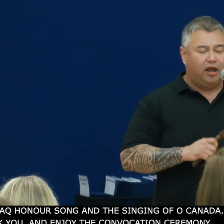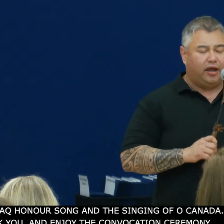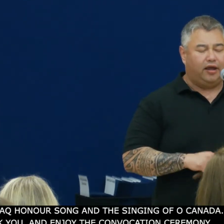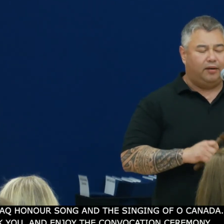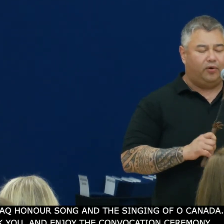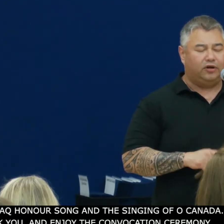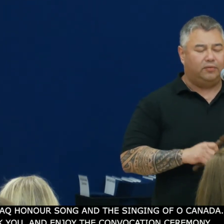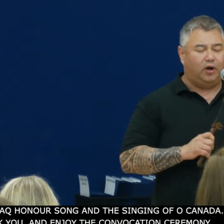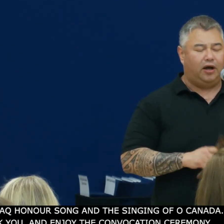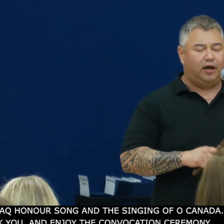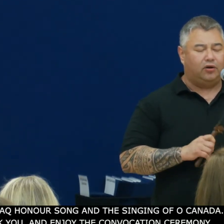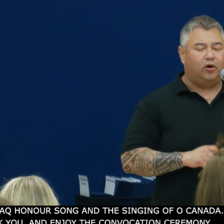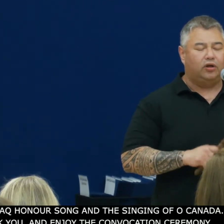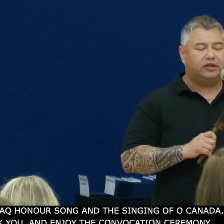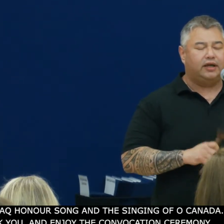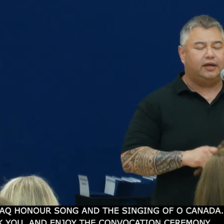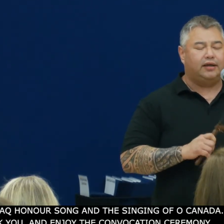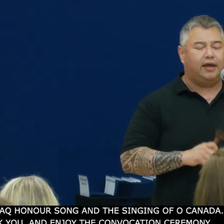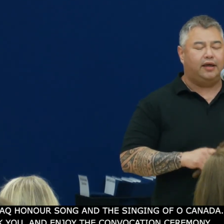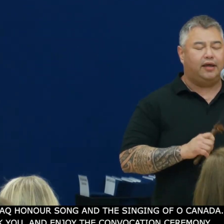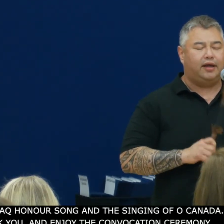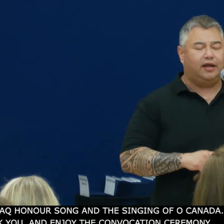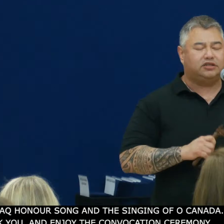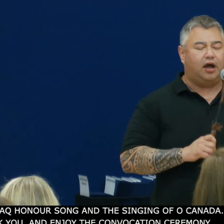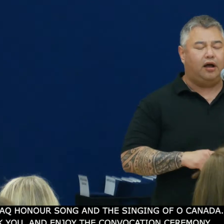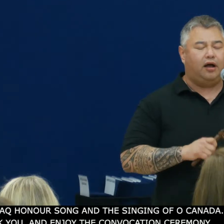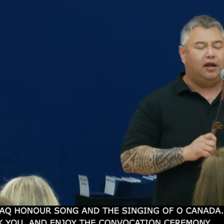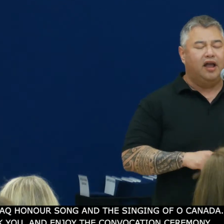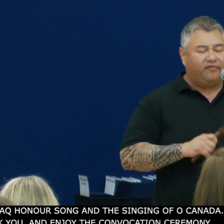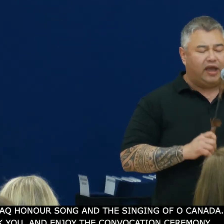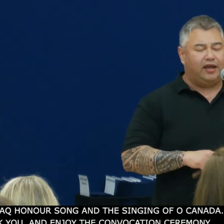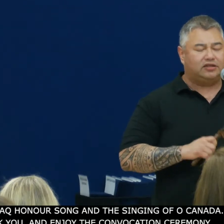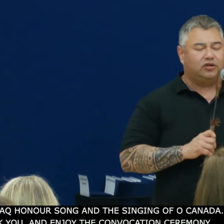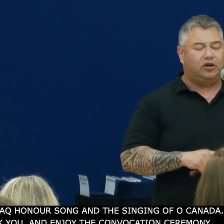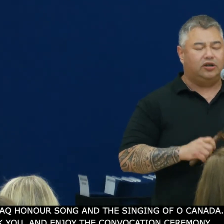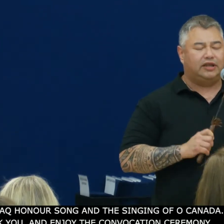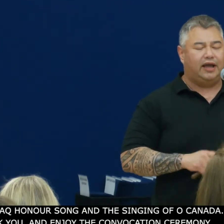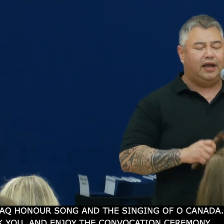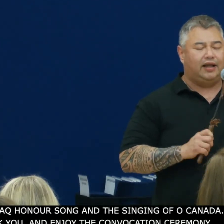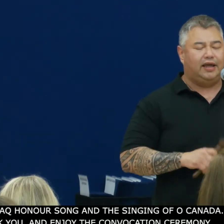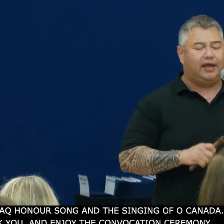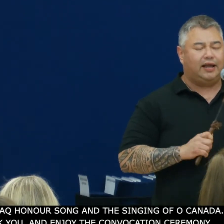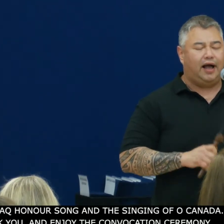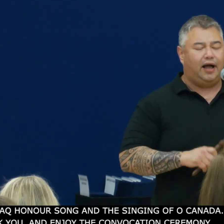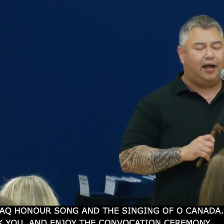tenage, gay a bog no maro tenage, John, gay so